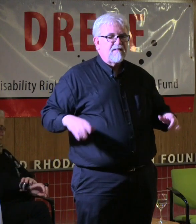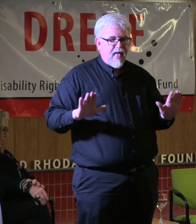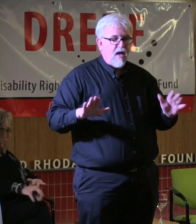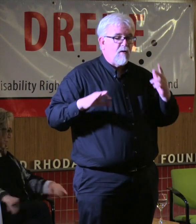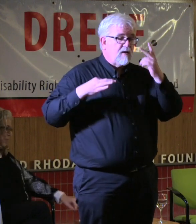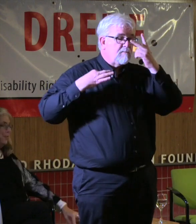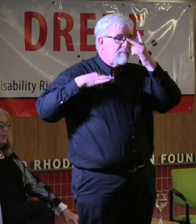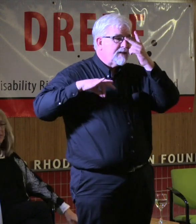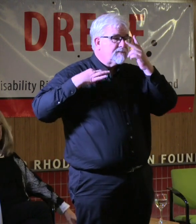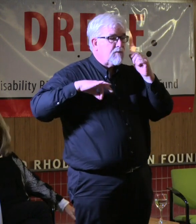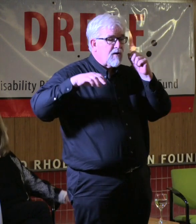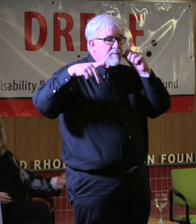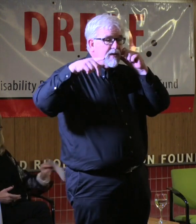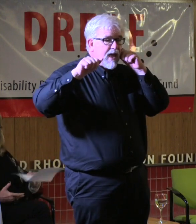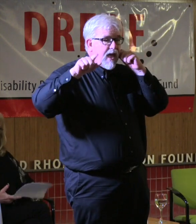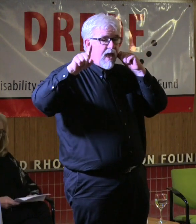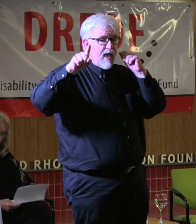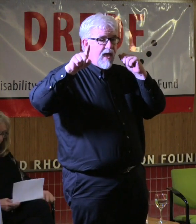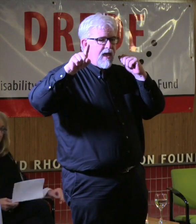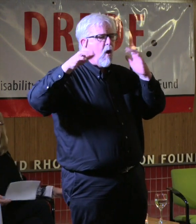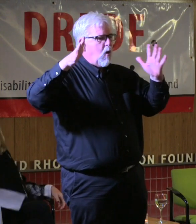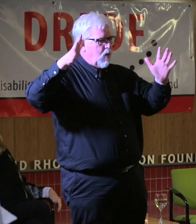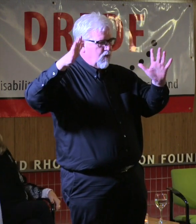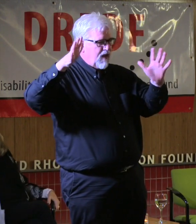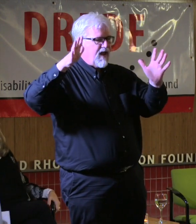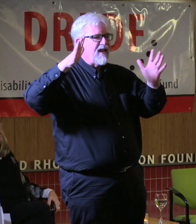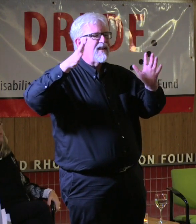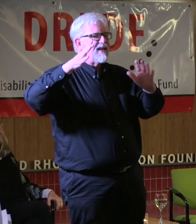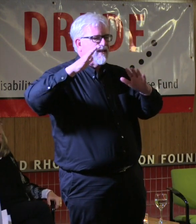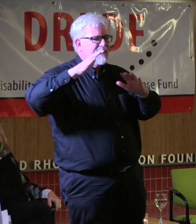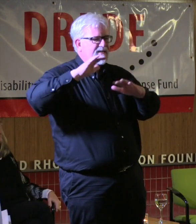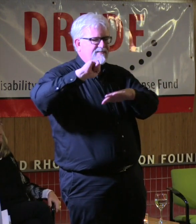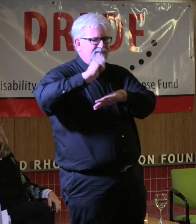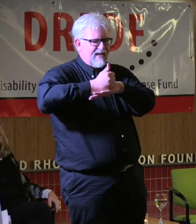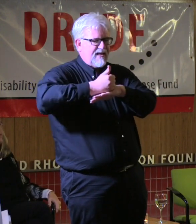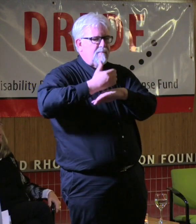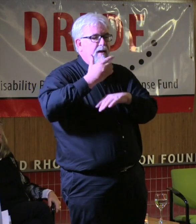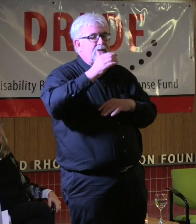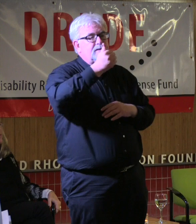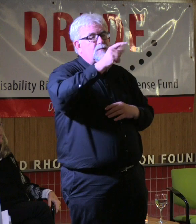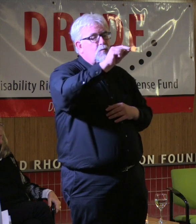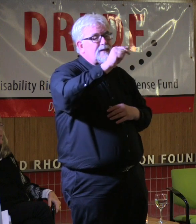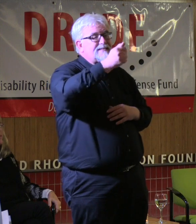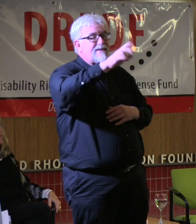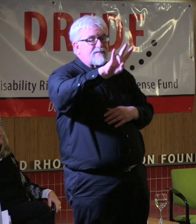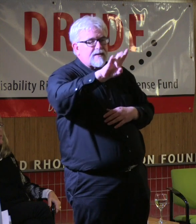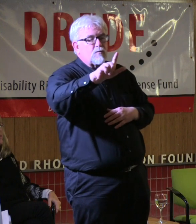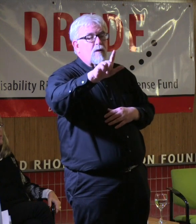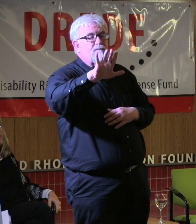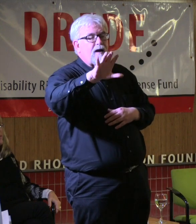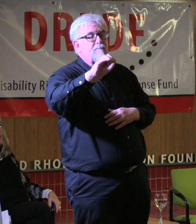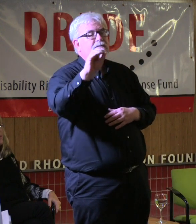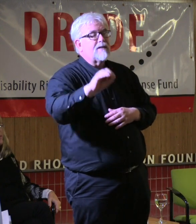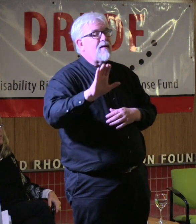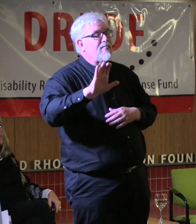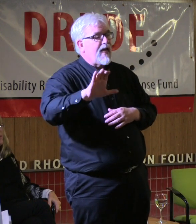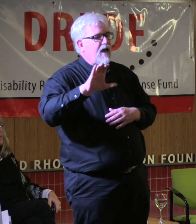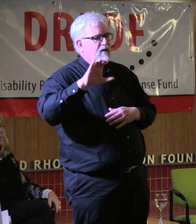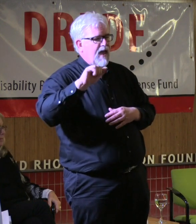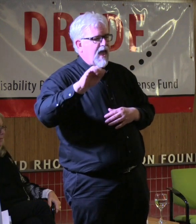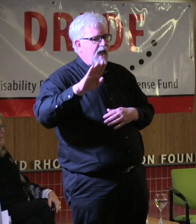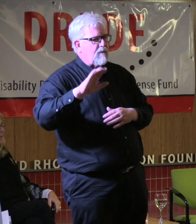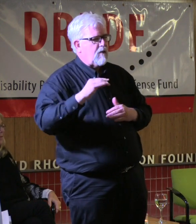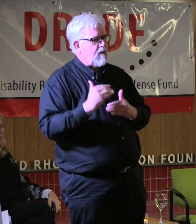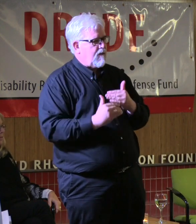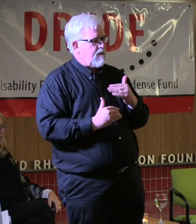Pittsburgh, Pennsylvania has already said that by 2017, 25% of their cabs. So we're on